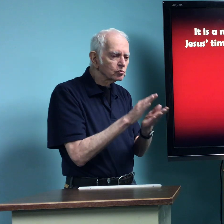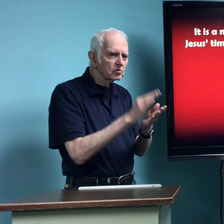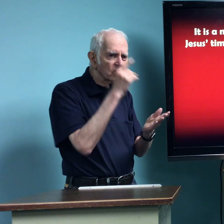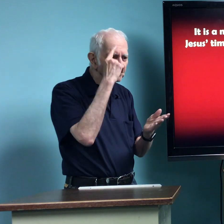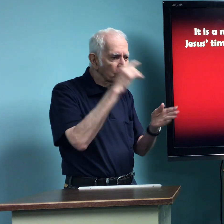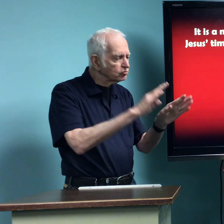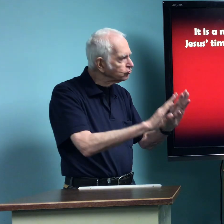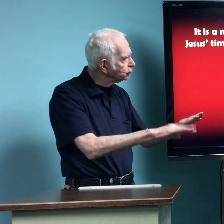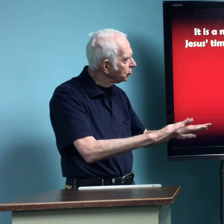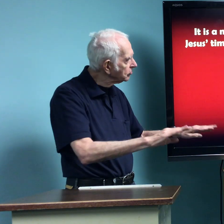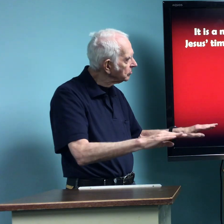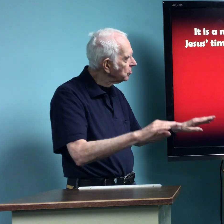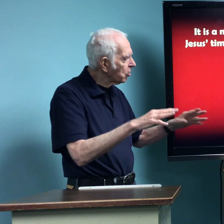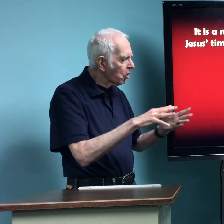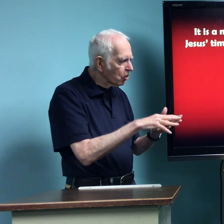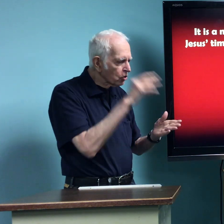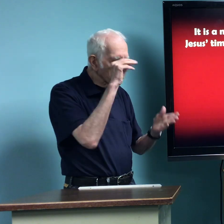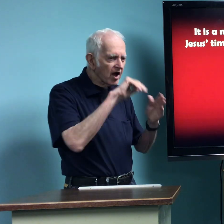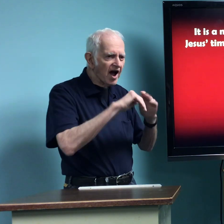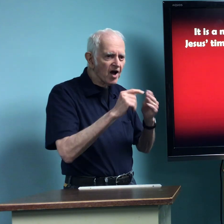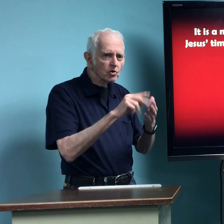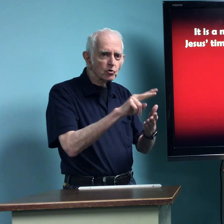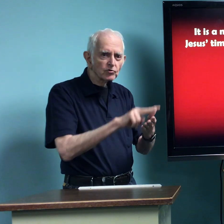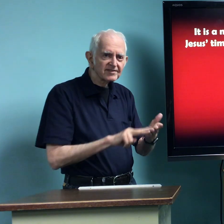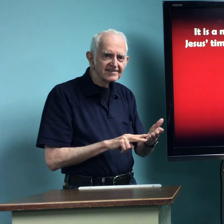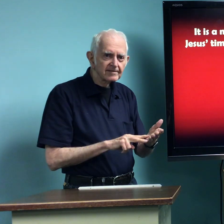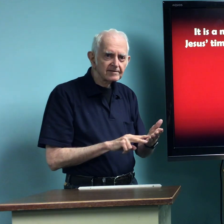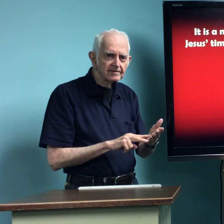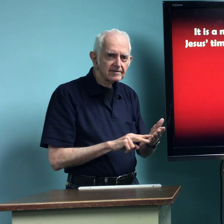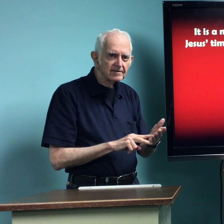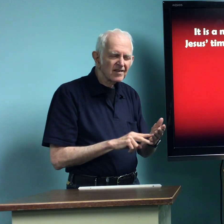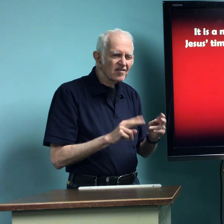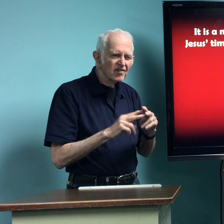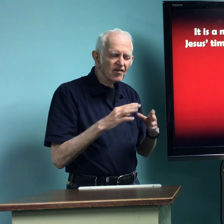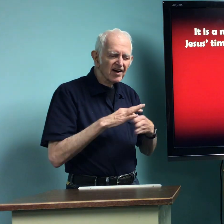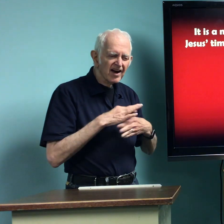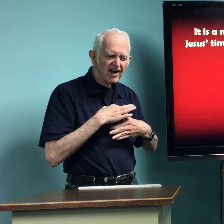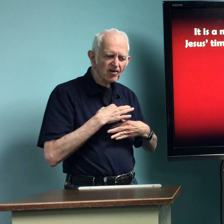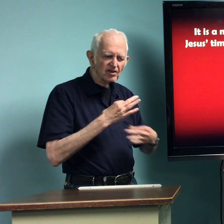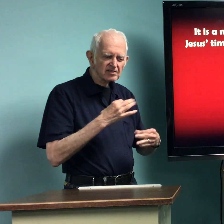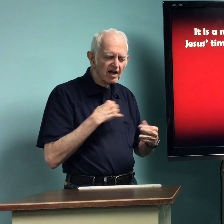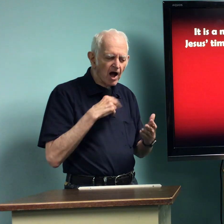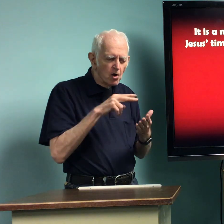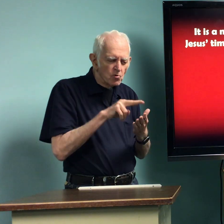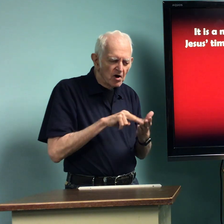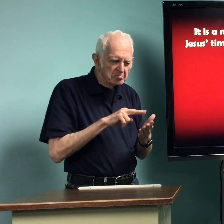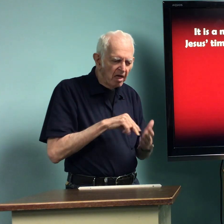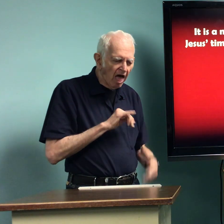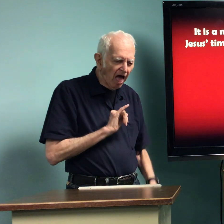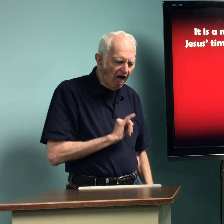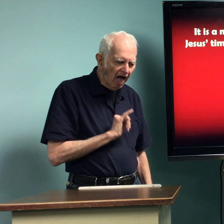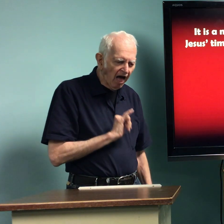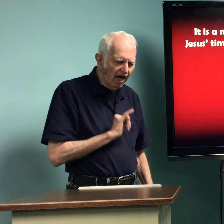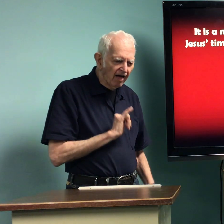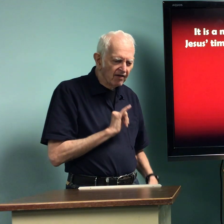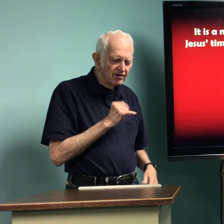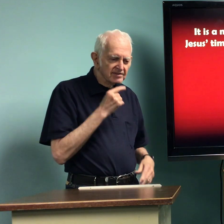also a school for children to learn how to read. It's very, very interesting when I read